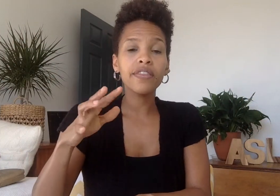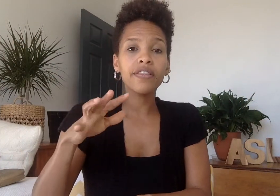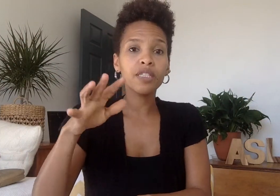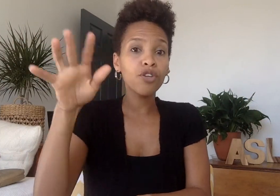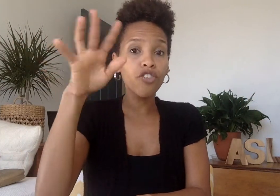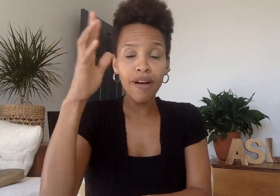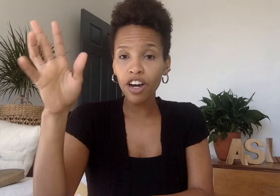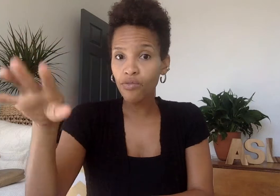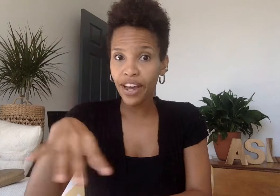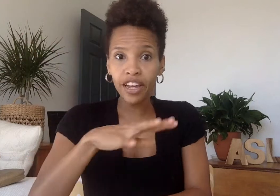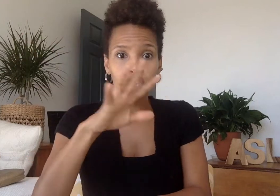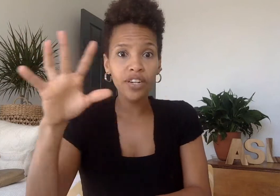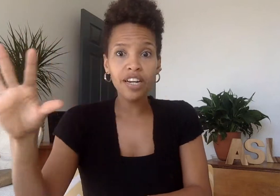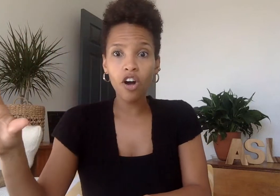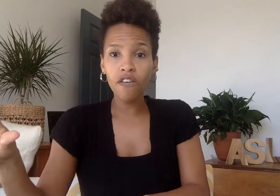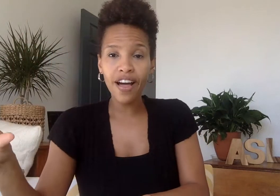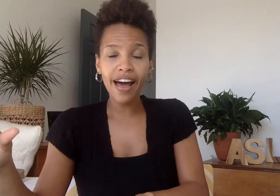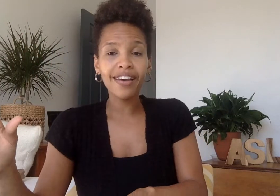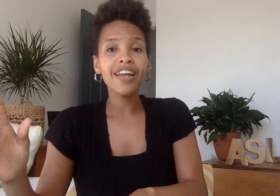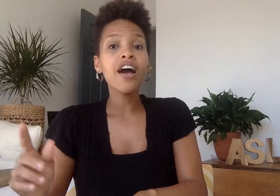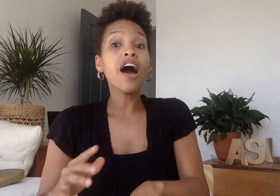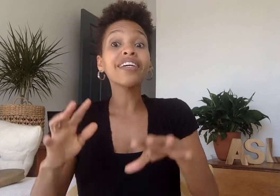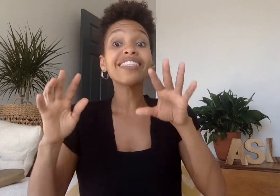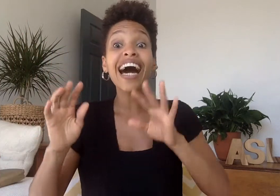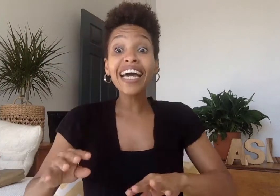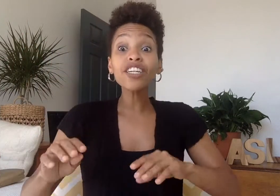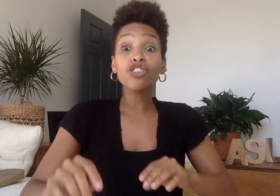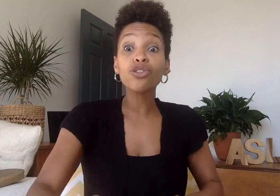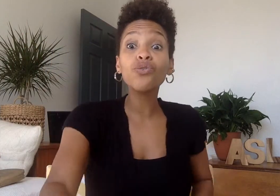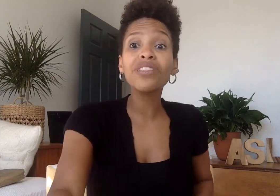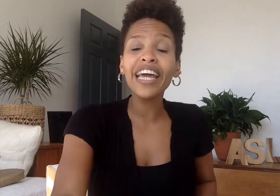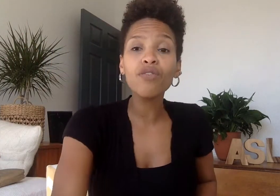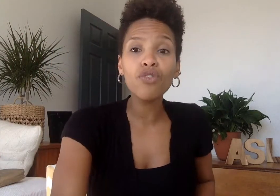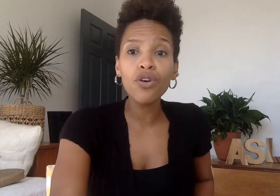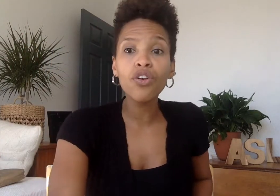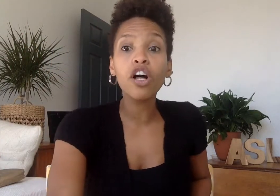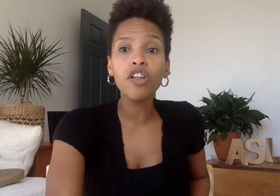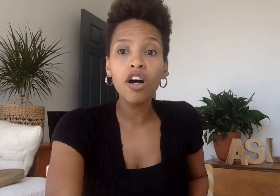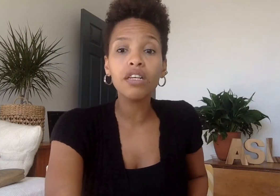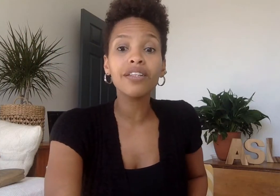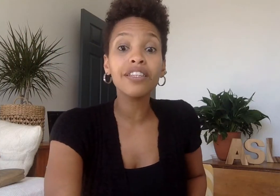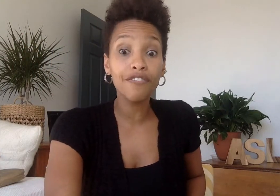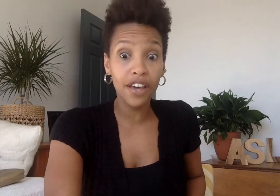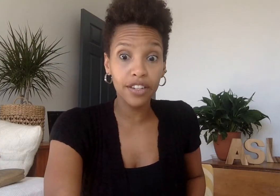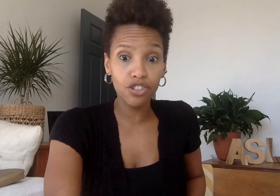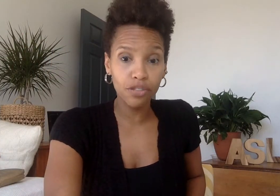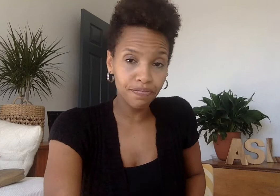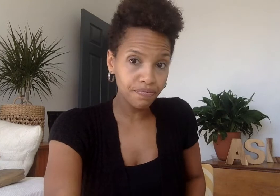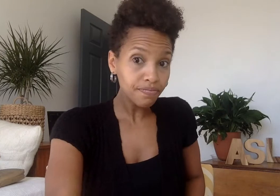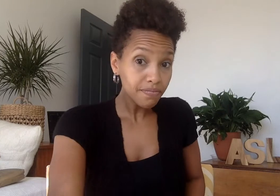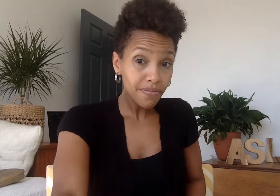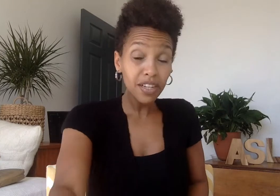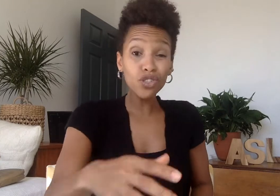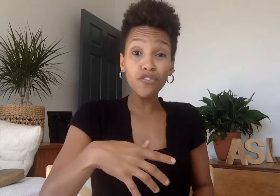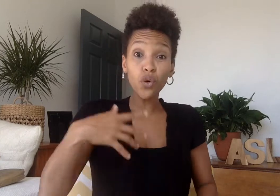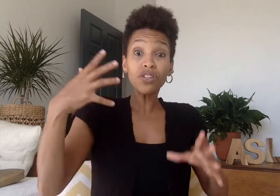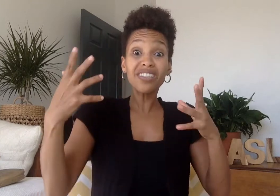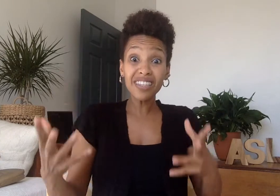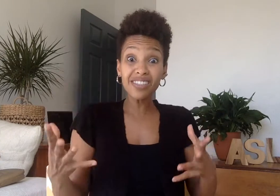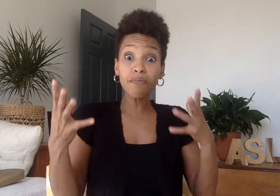This beautiful mountain range, already did all that. On a tight 2-lane road along the cliff edge. So of course this is